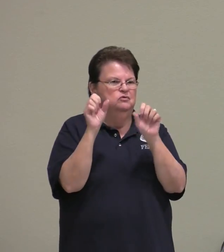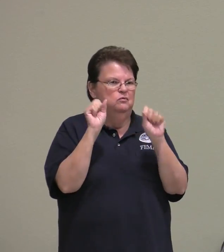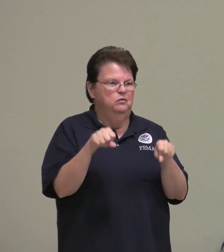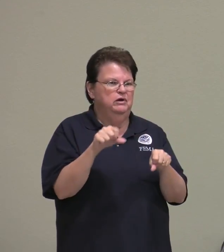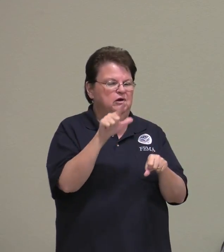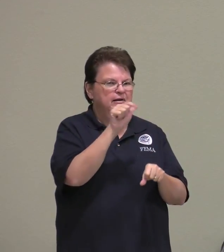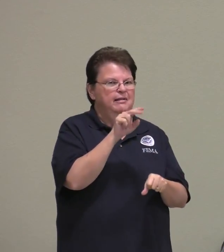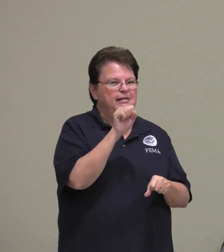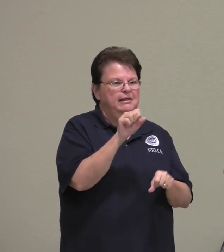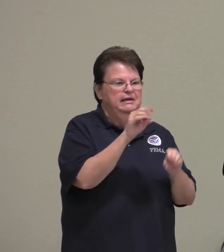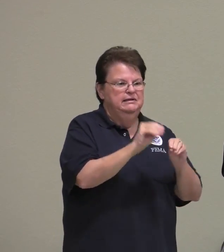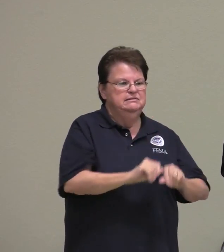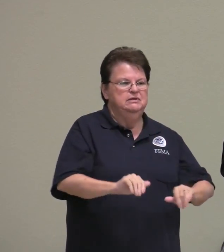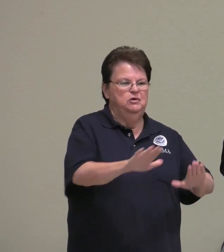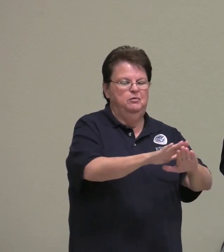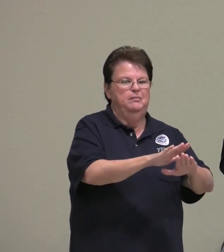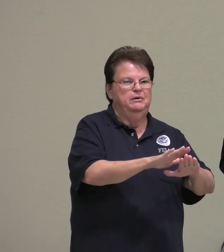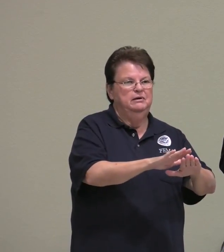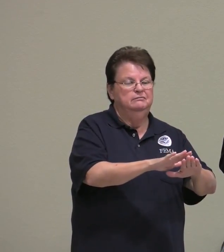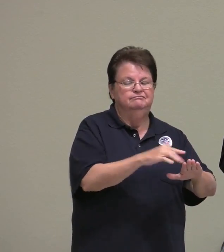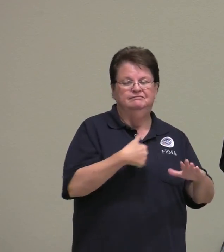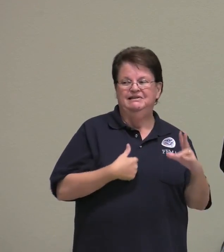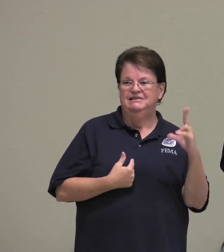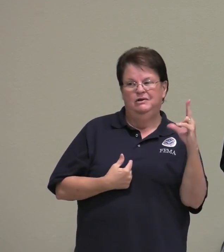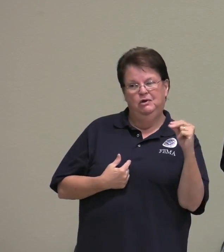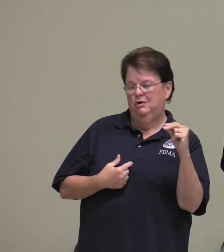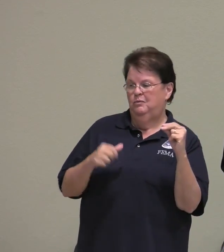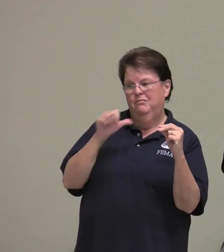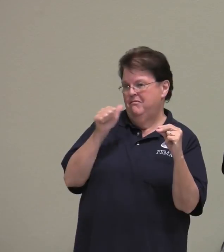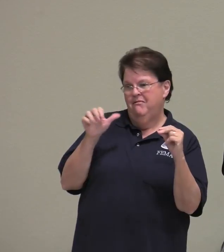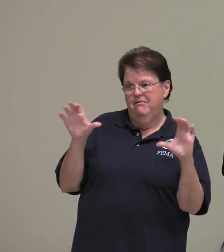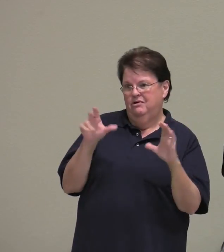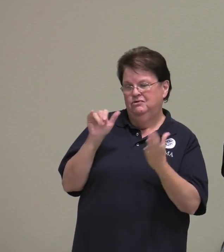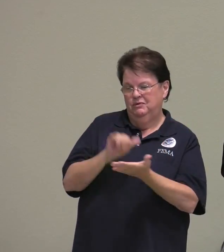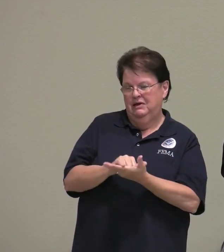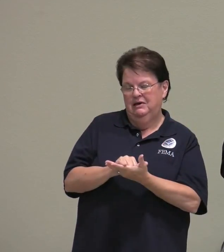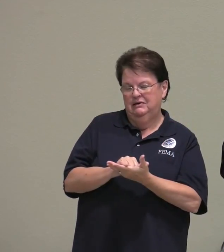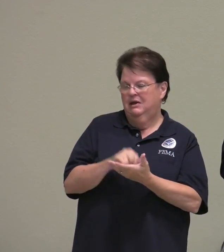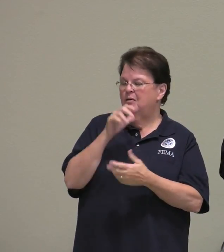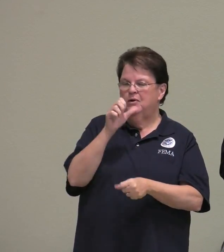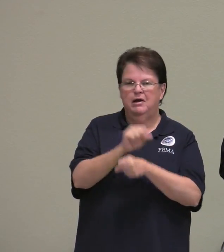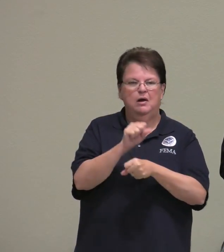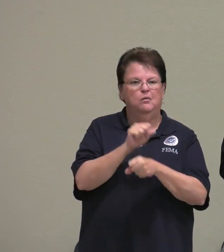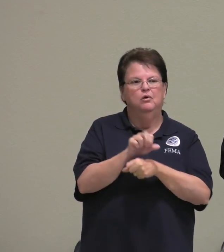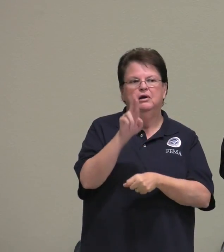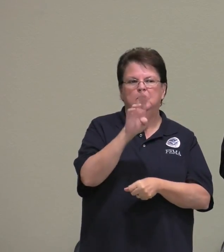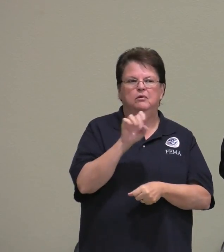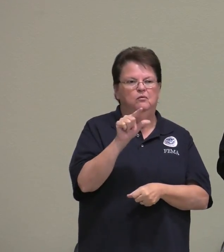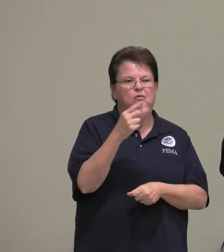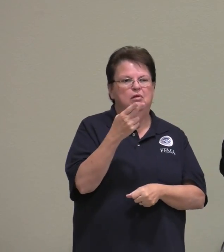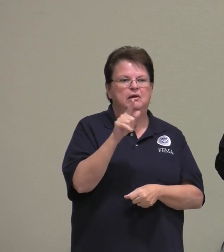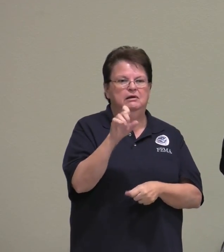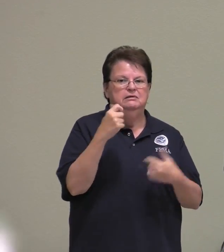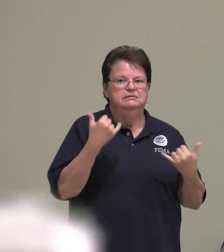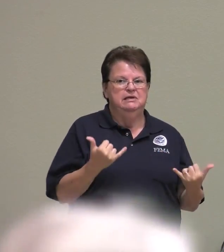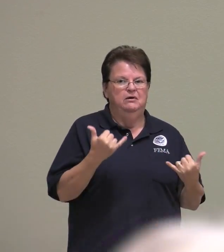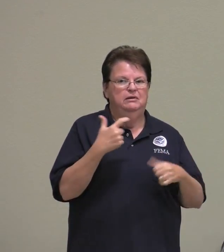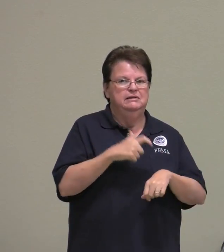could lease their pads. I said no we're not going to do that and we are no longer working with Rolling Hills at this time.